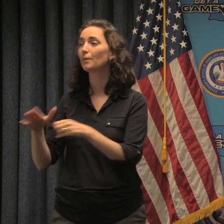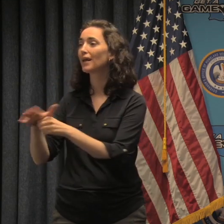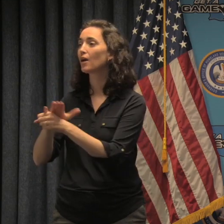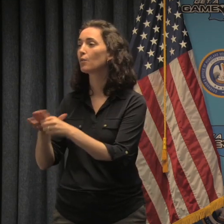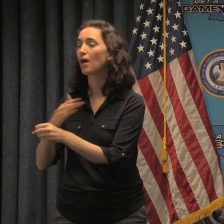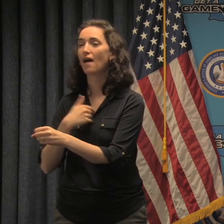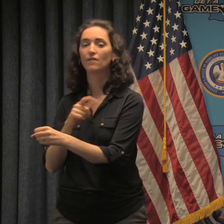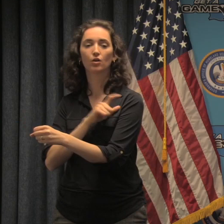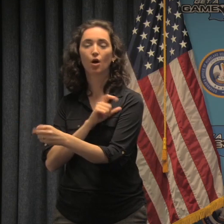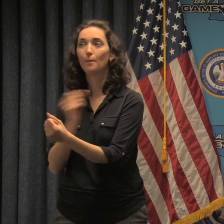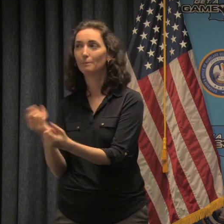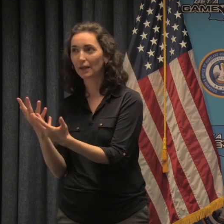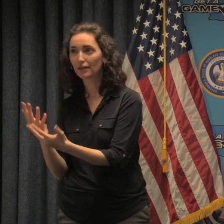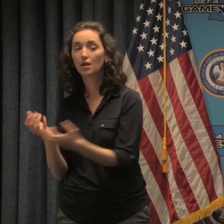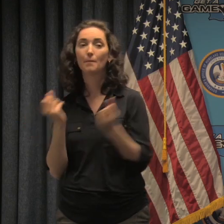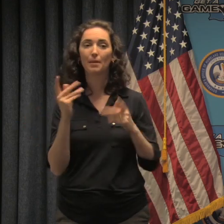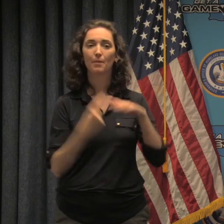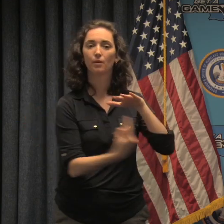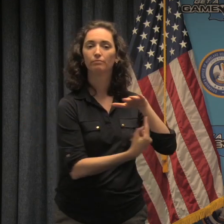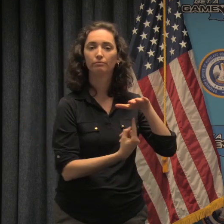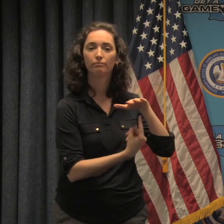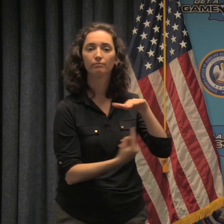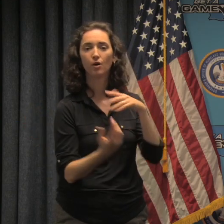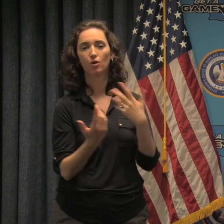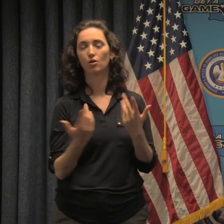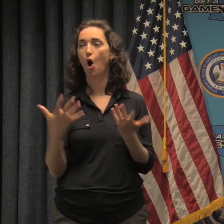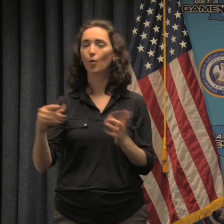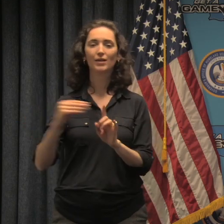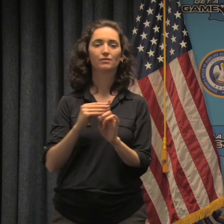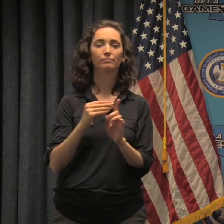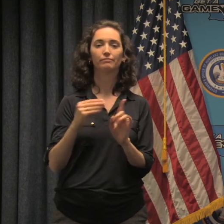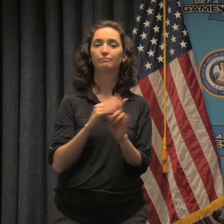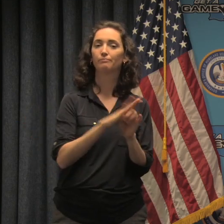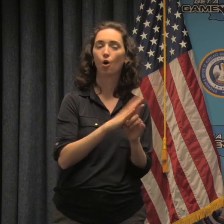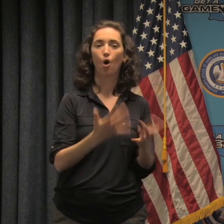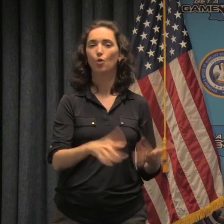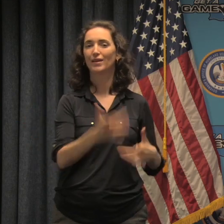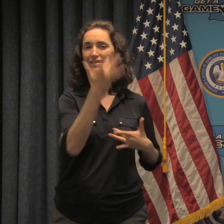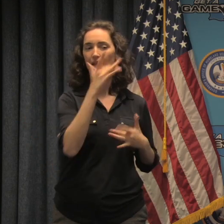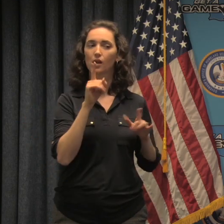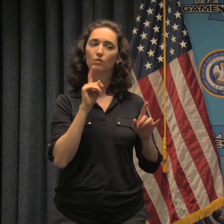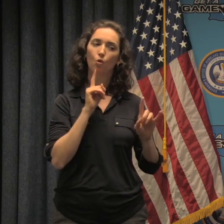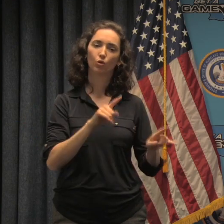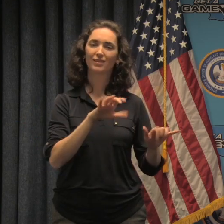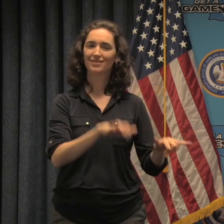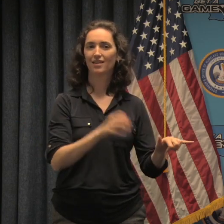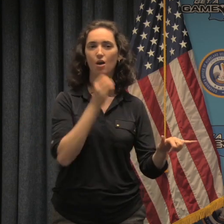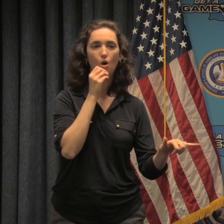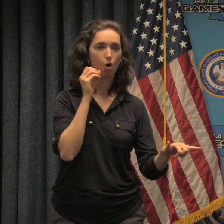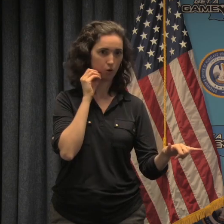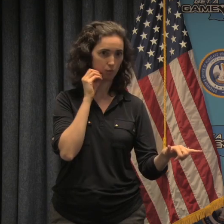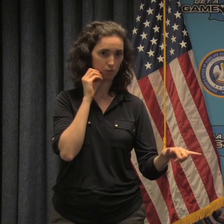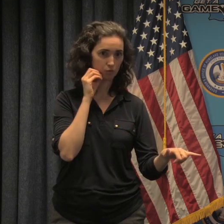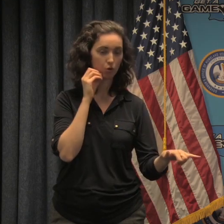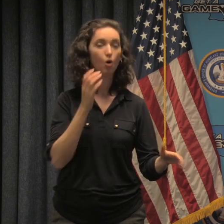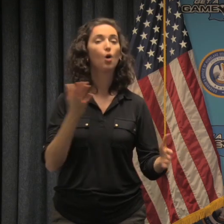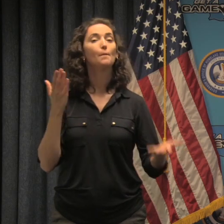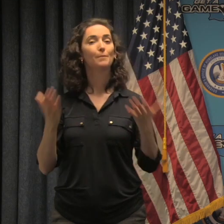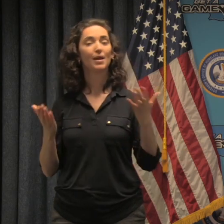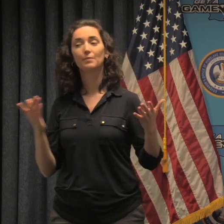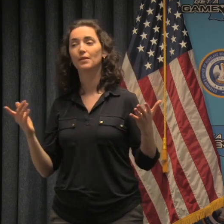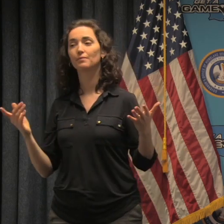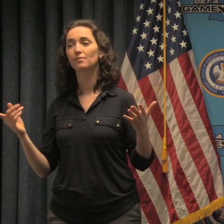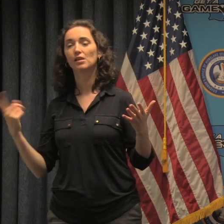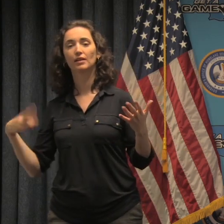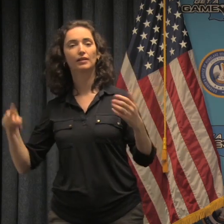number of people in isolation or quarantine because of exposure or because of actual cases, then they would want to implement